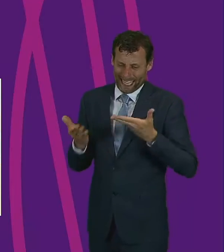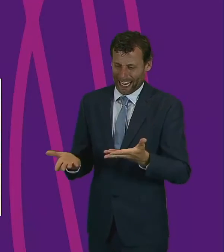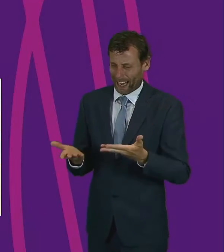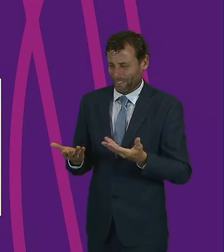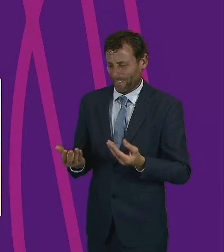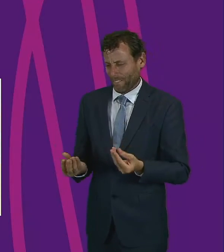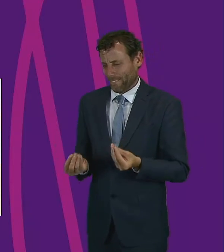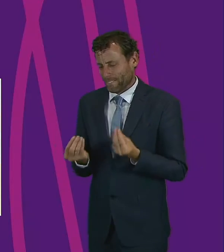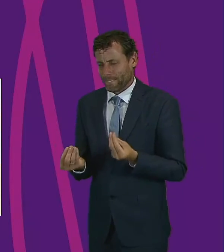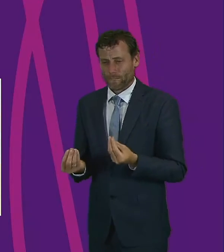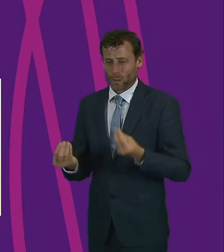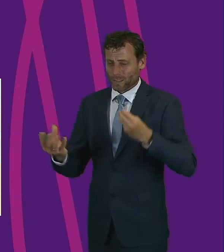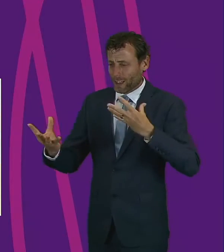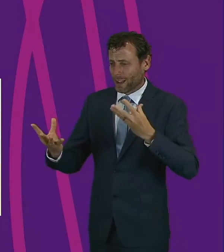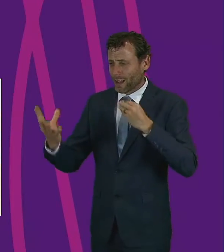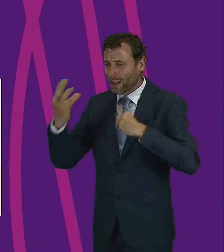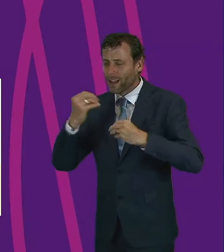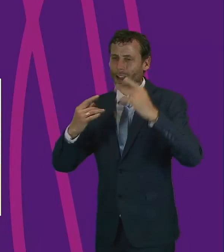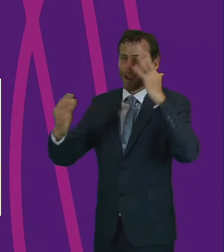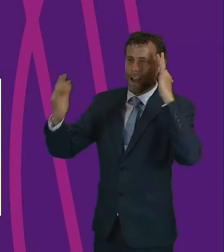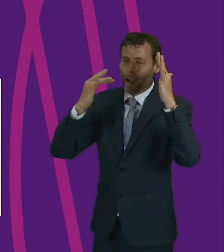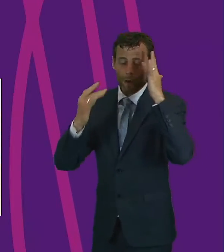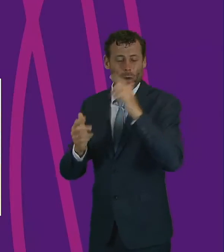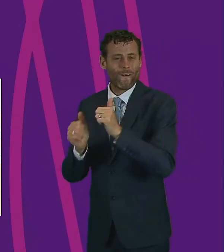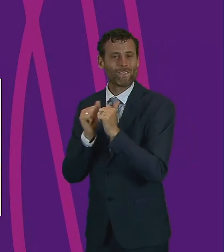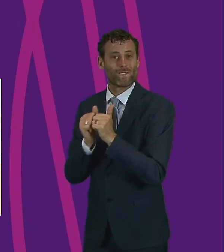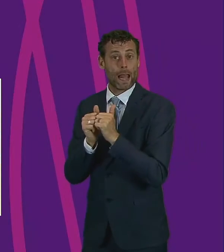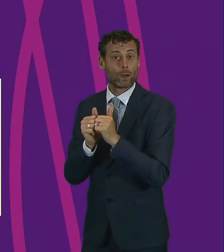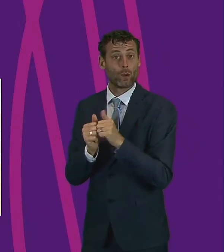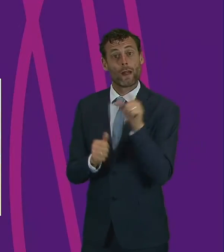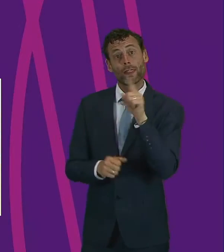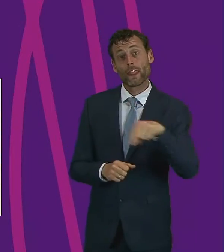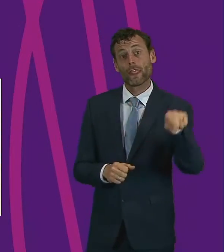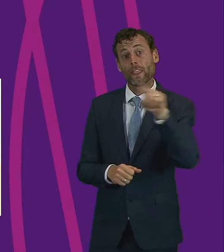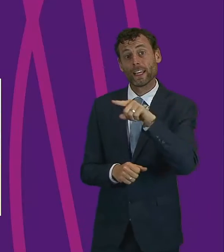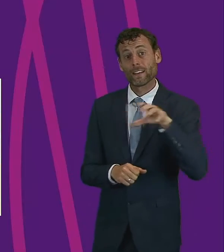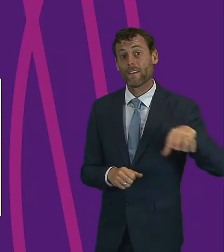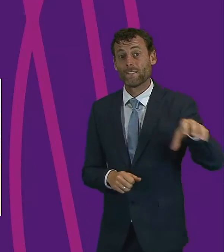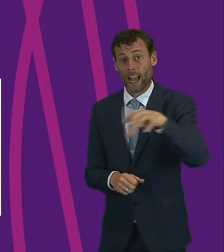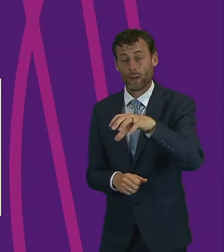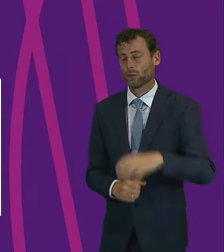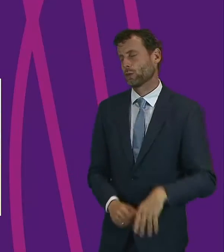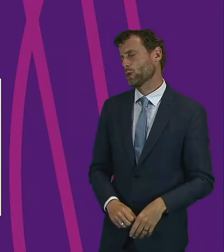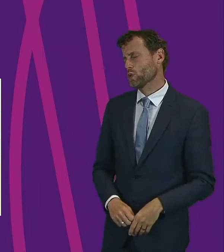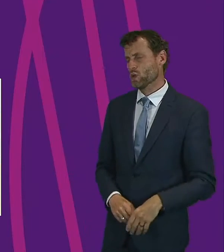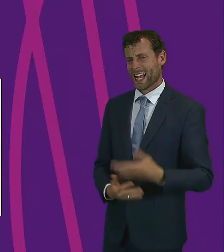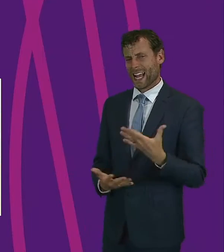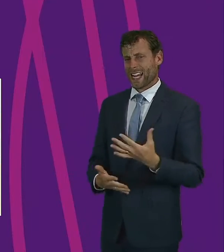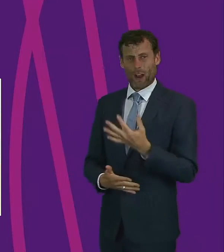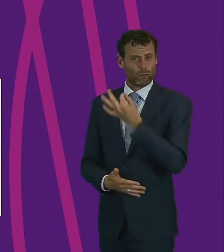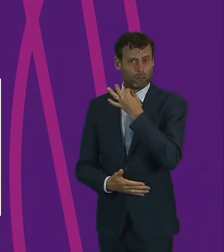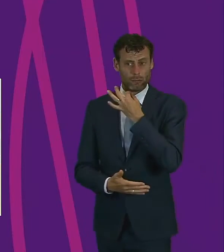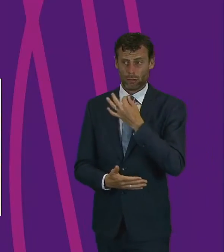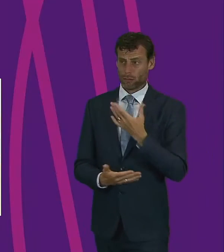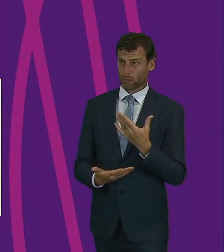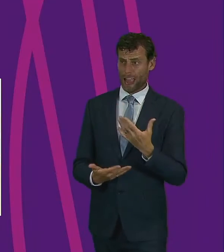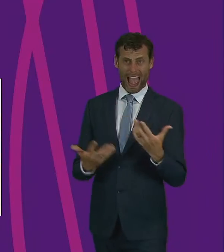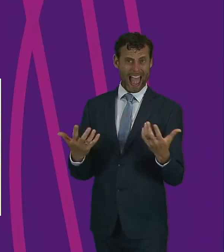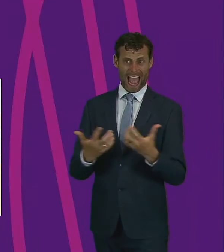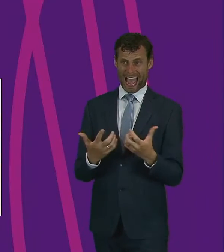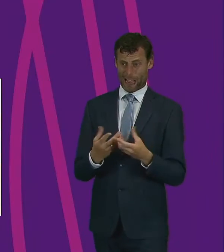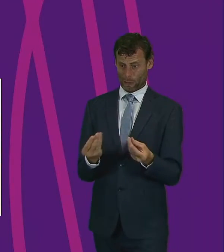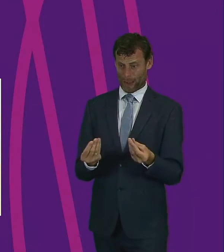And as things stand right now, they are facing ultimately very little prospect of being able to